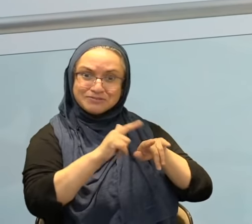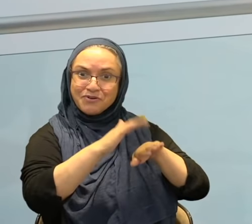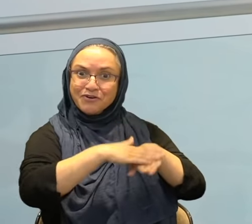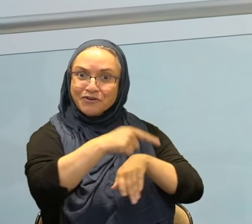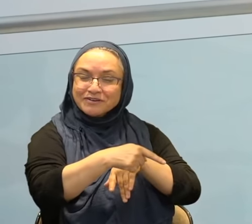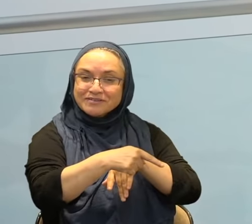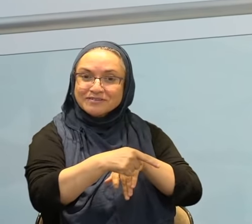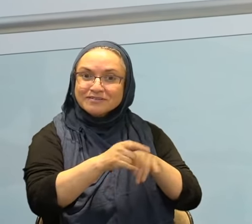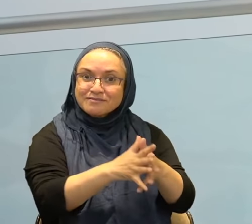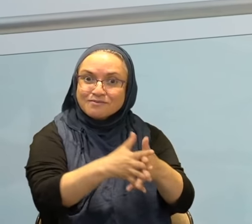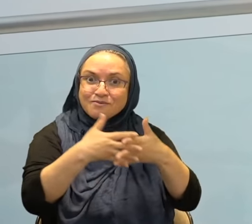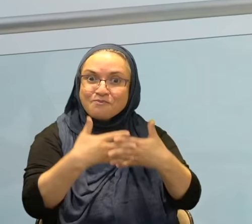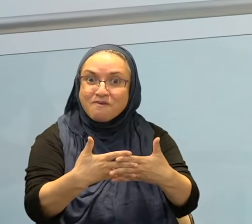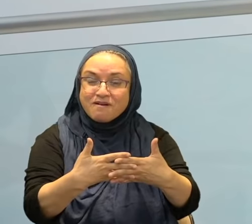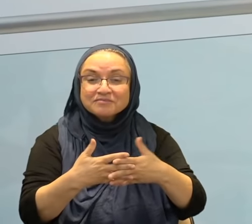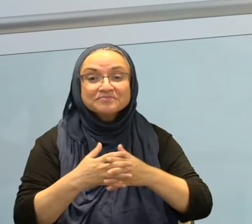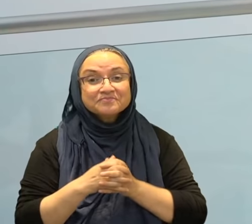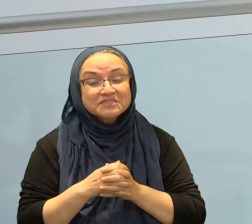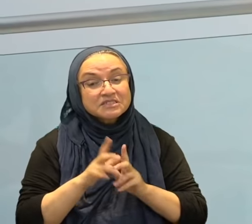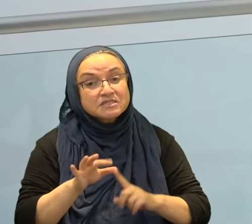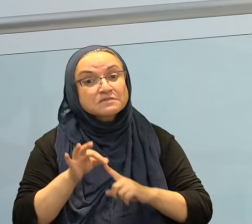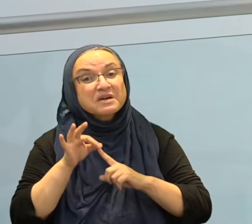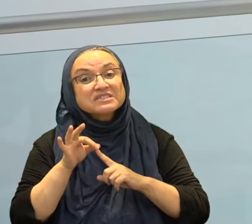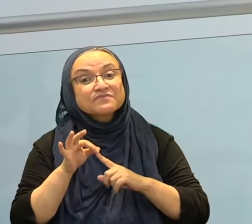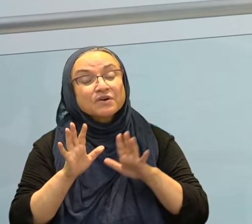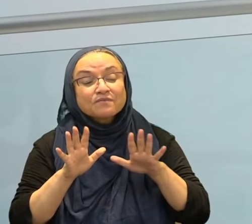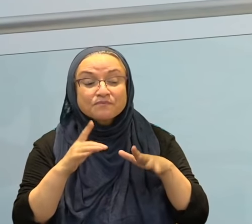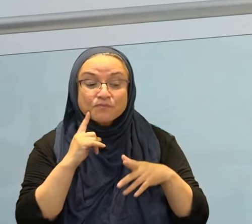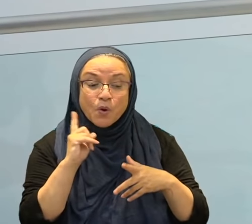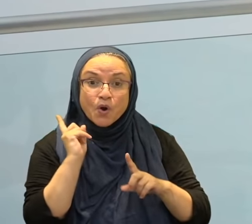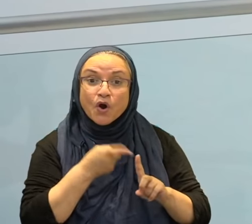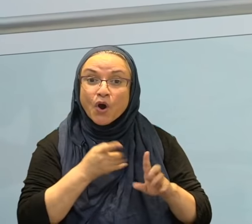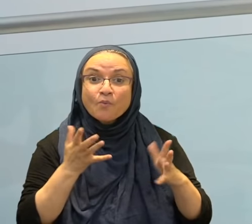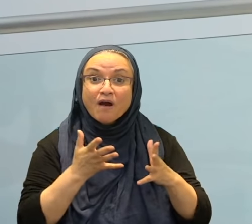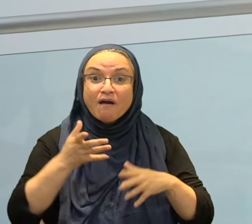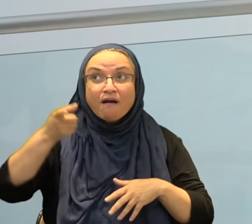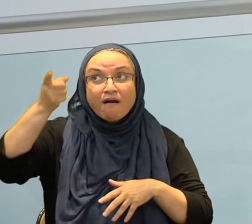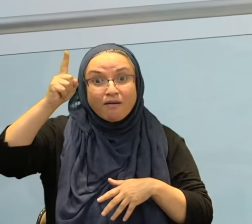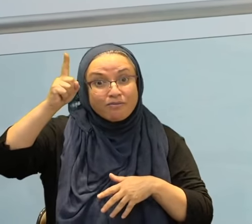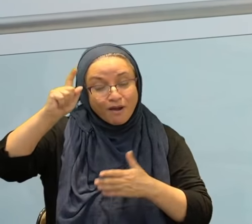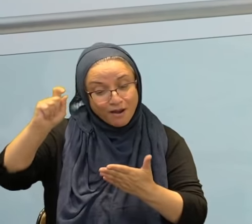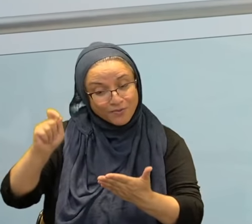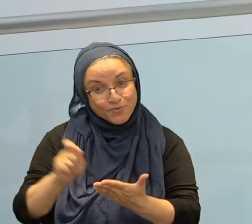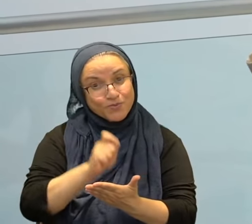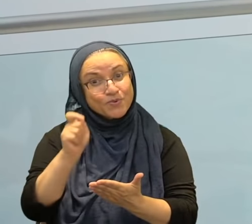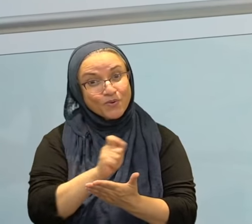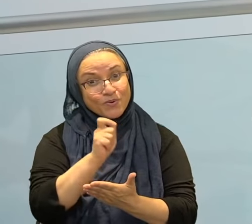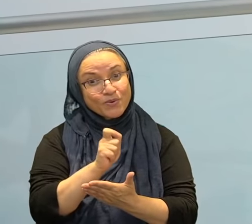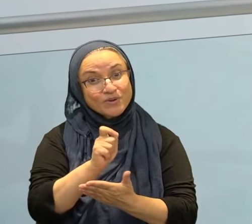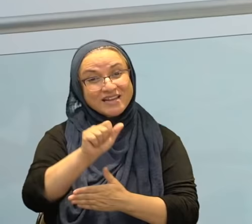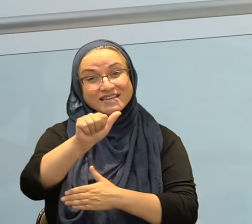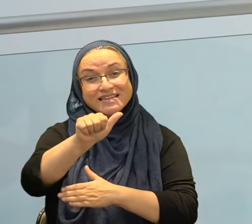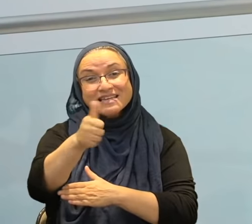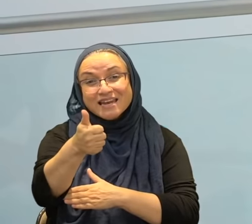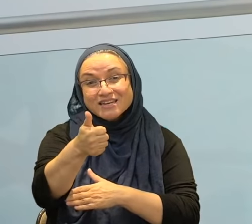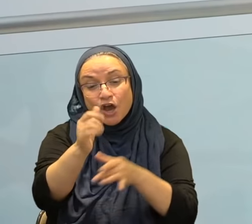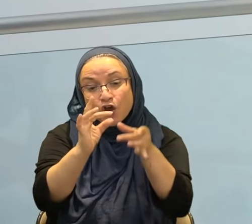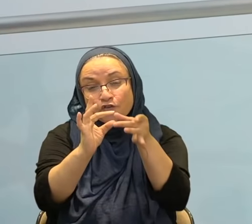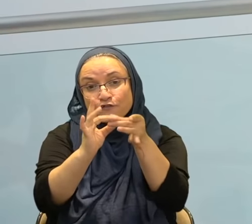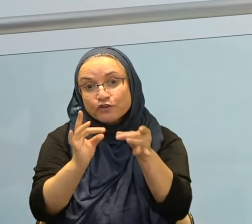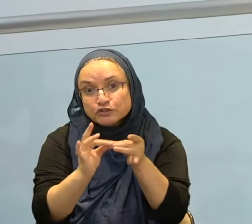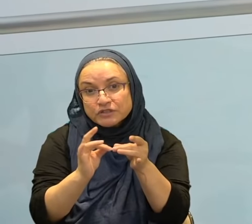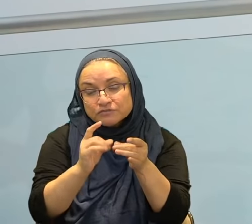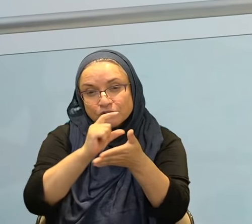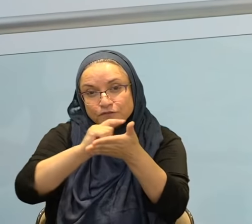I? And you that the Quran would speak about me. I never thought that revelation would descend from the